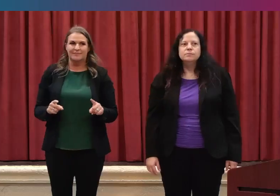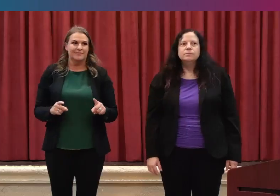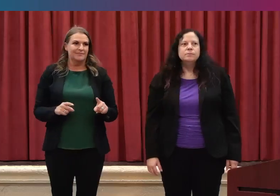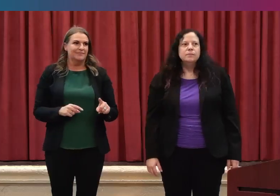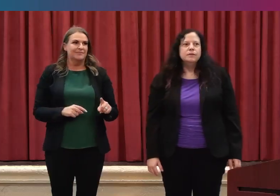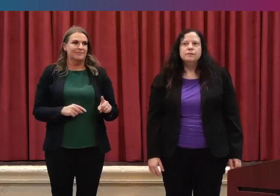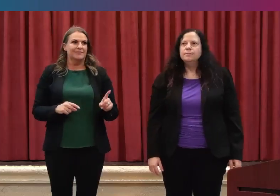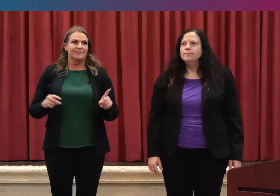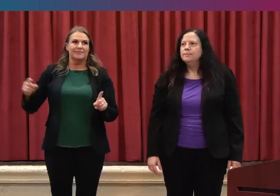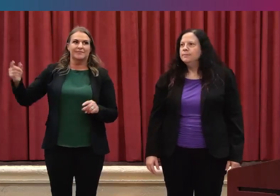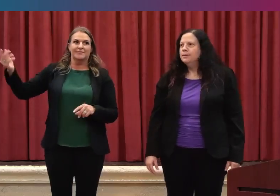difference.